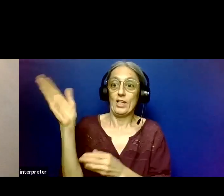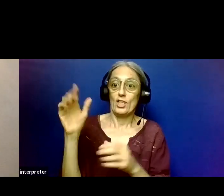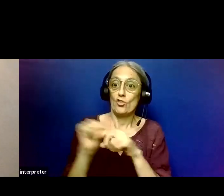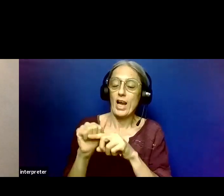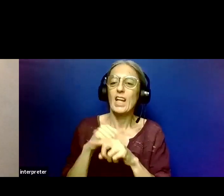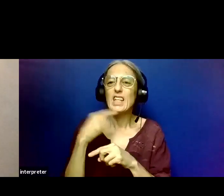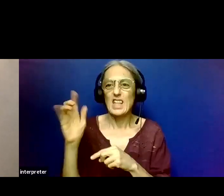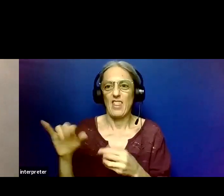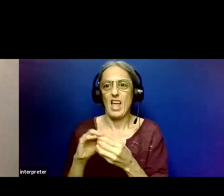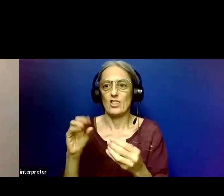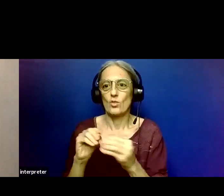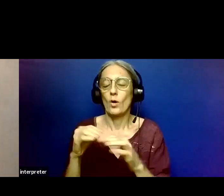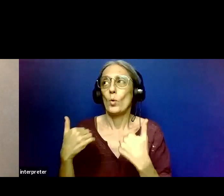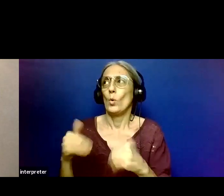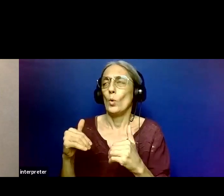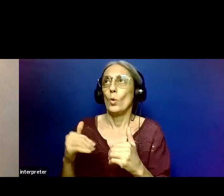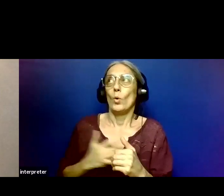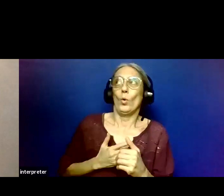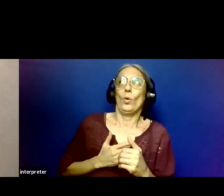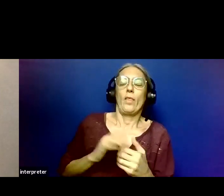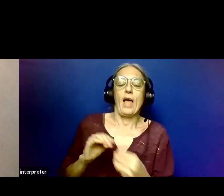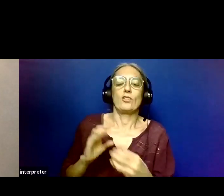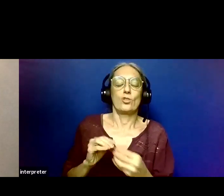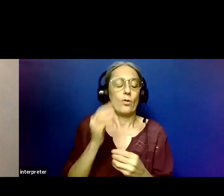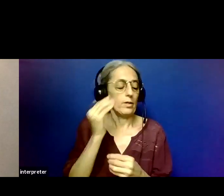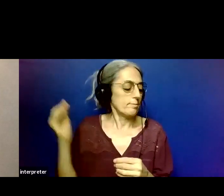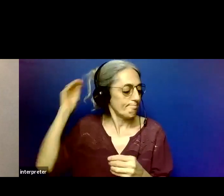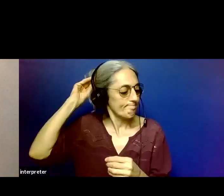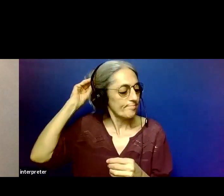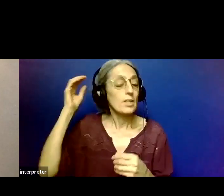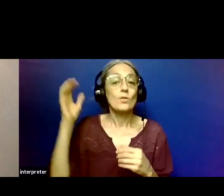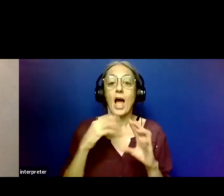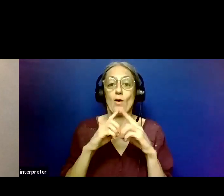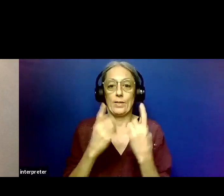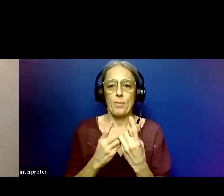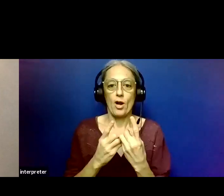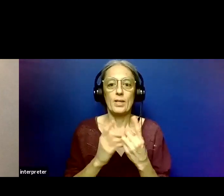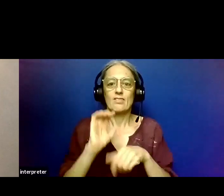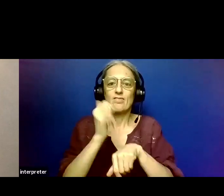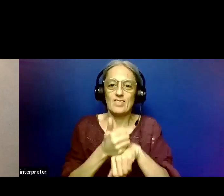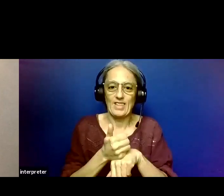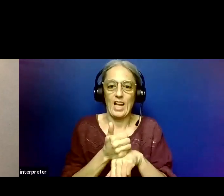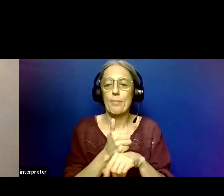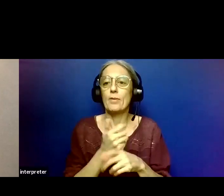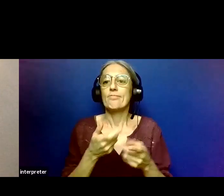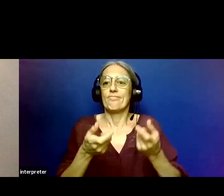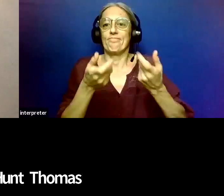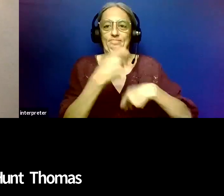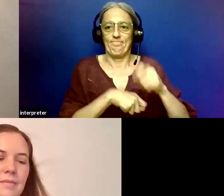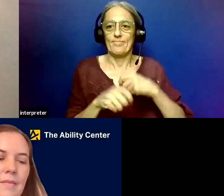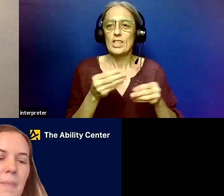Parks Department is eliminating all wood chips and putting in alternative surfaces. Is there a